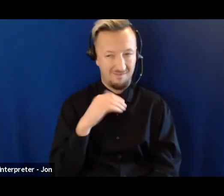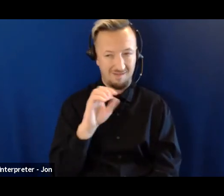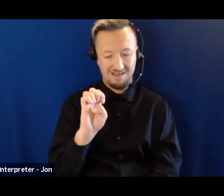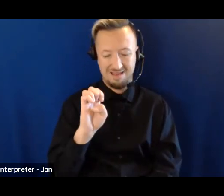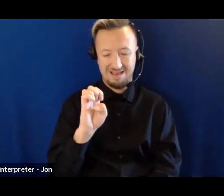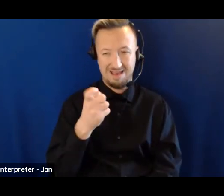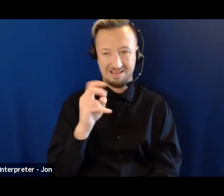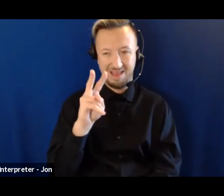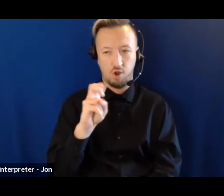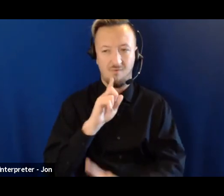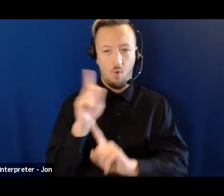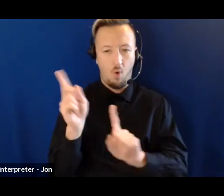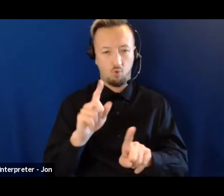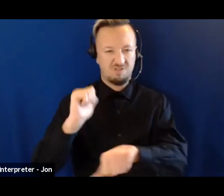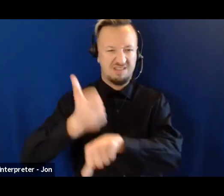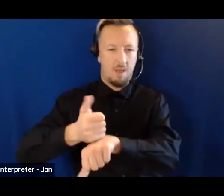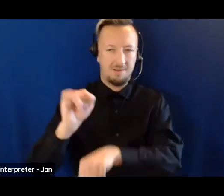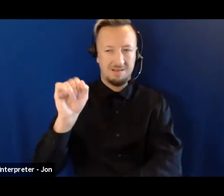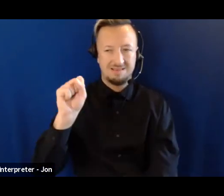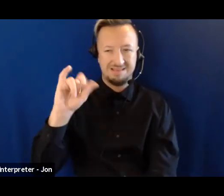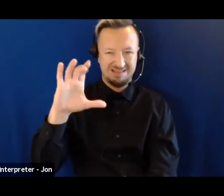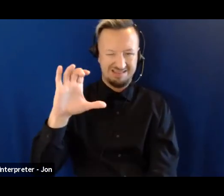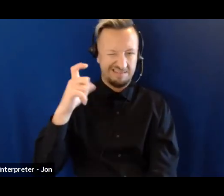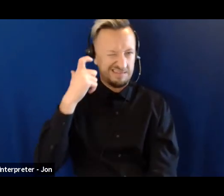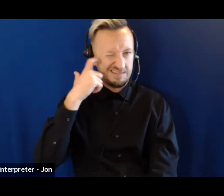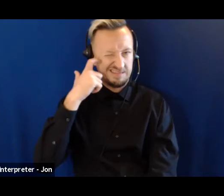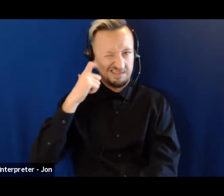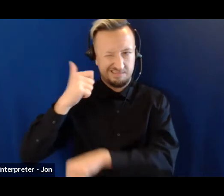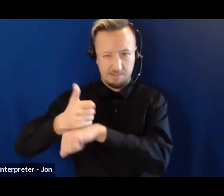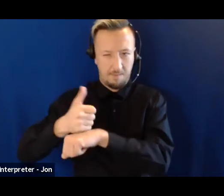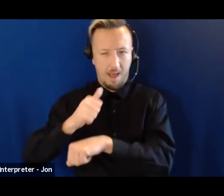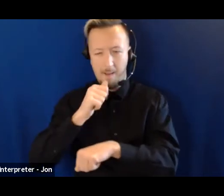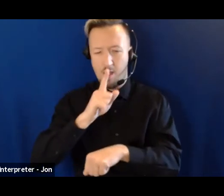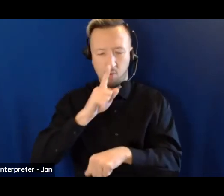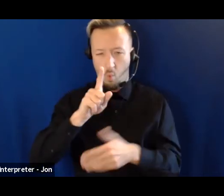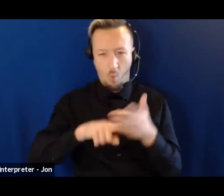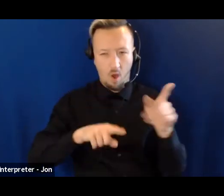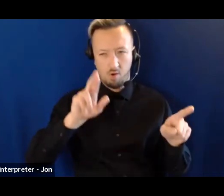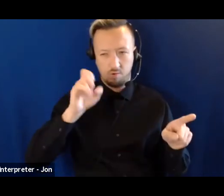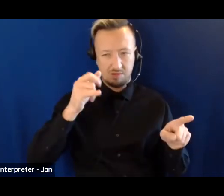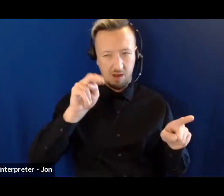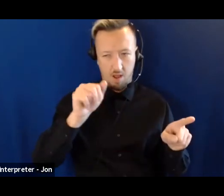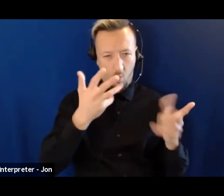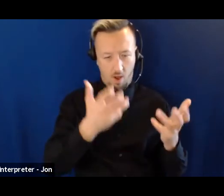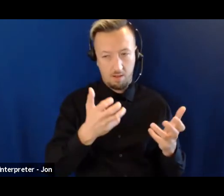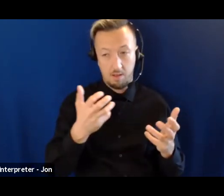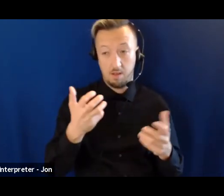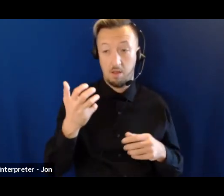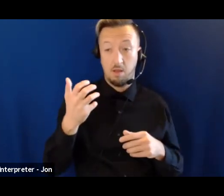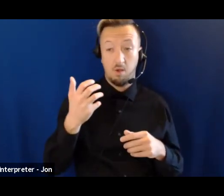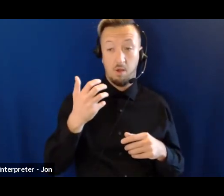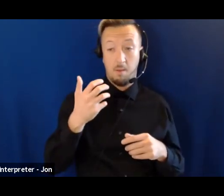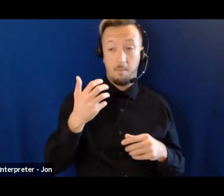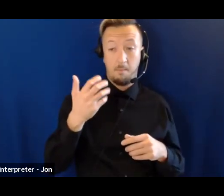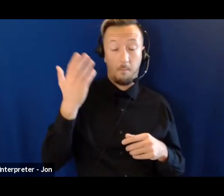SILC. It was just established, so I'm not sure what Regina wants. It was good we did not have an executive order,